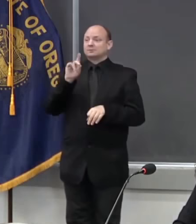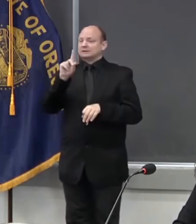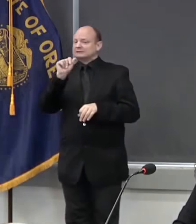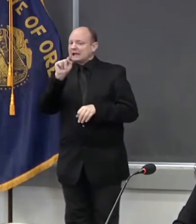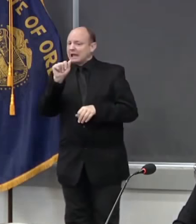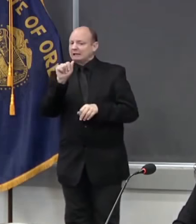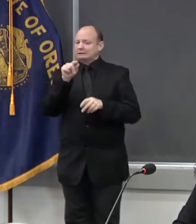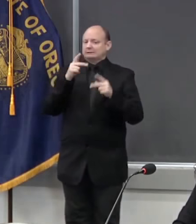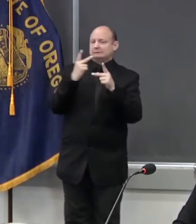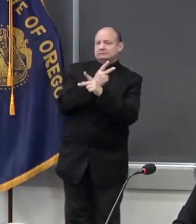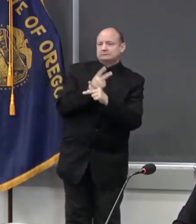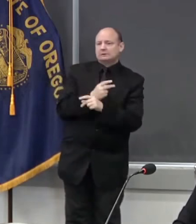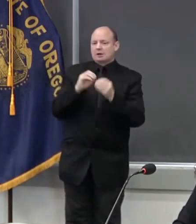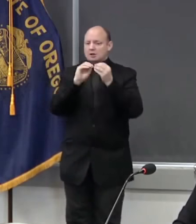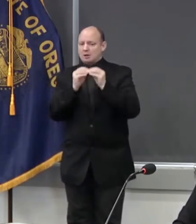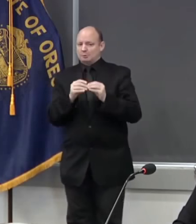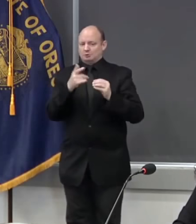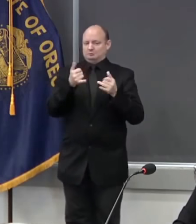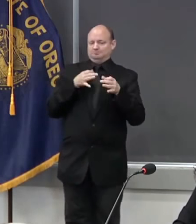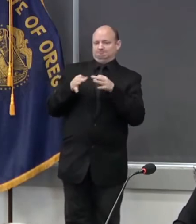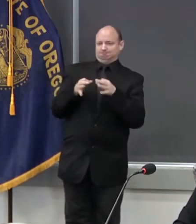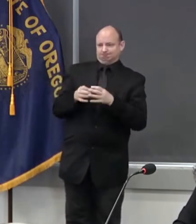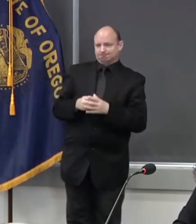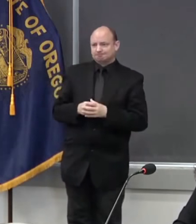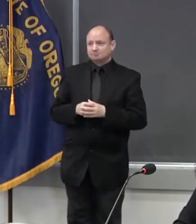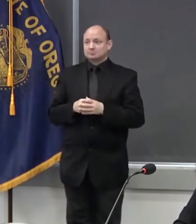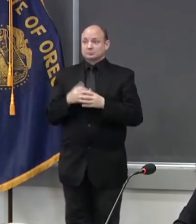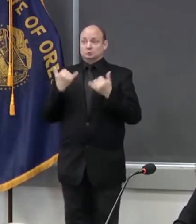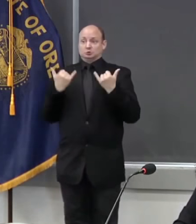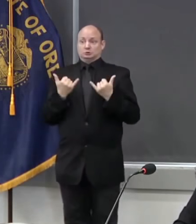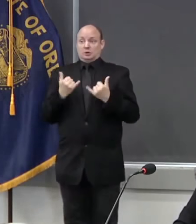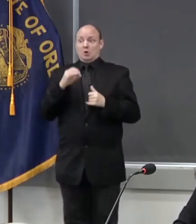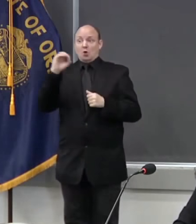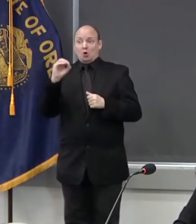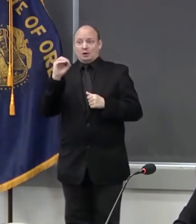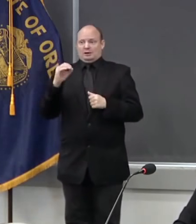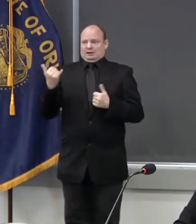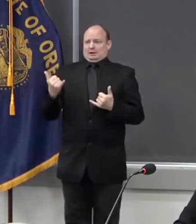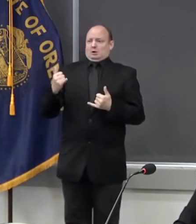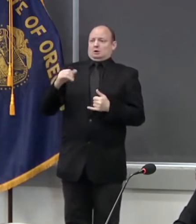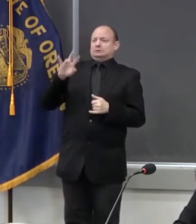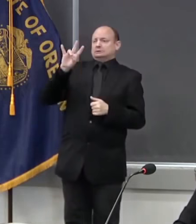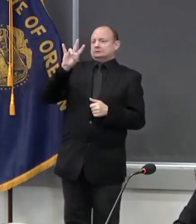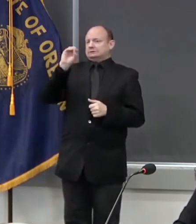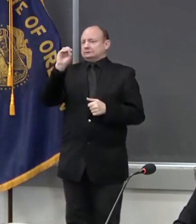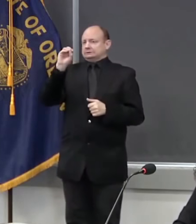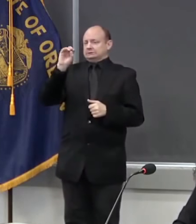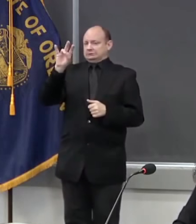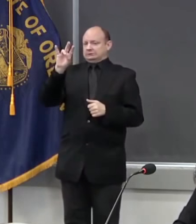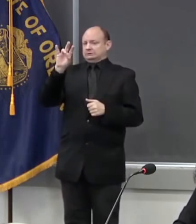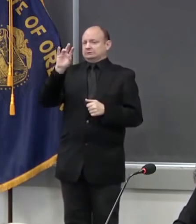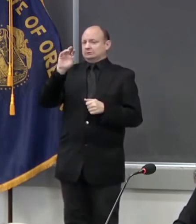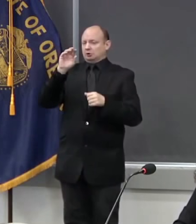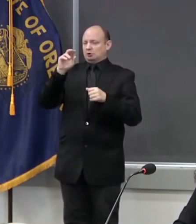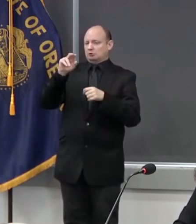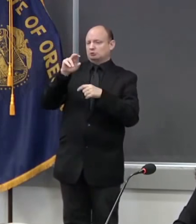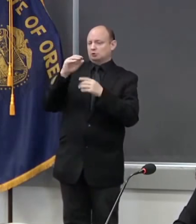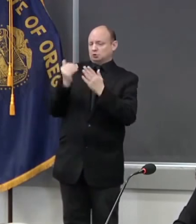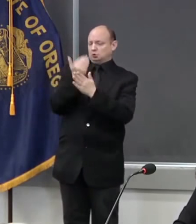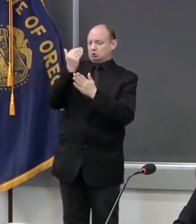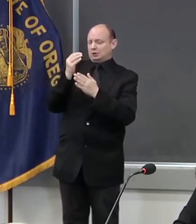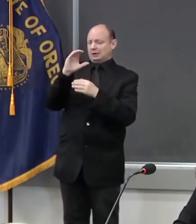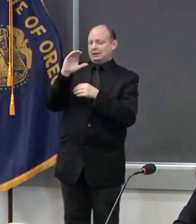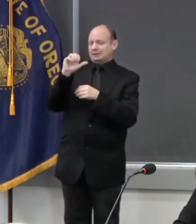trends. Today, Oregon is reporting 770 new cases of COVID-19. That's for a total